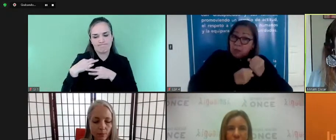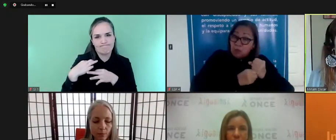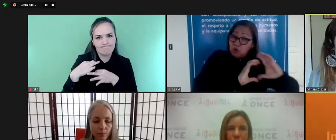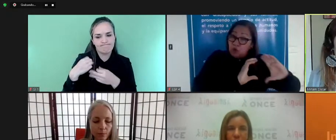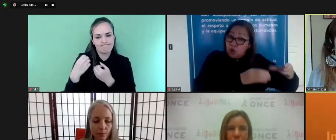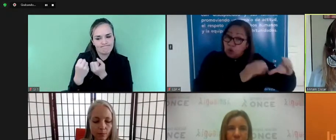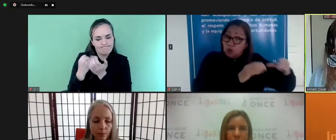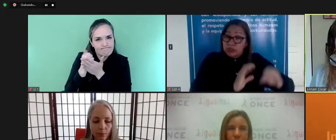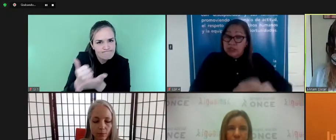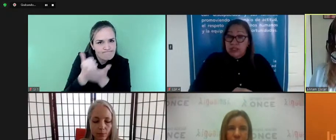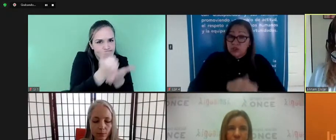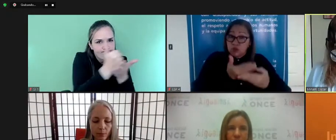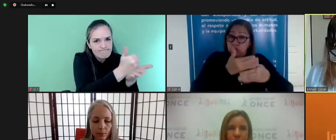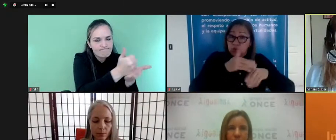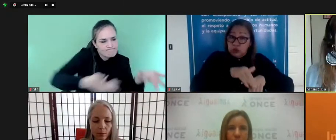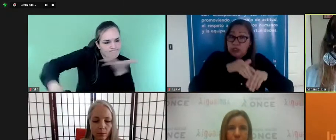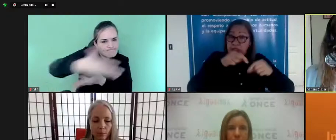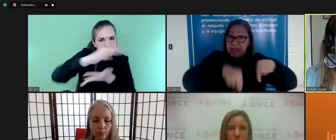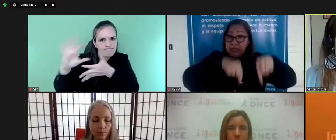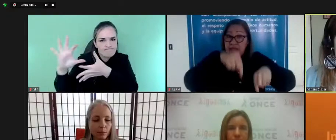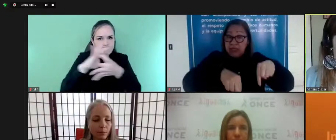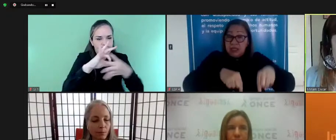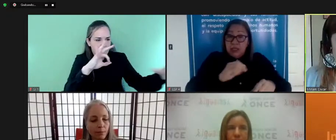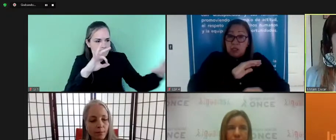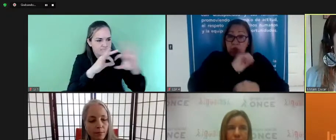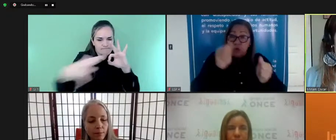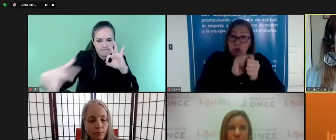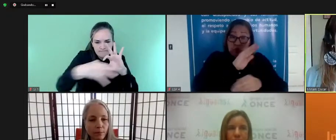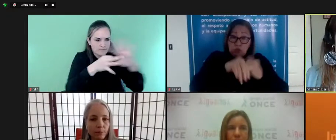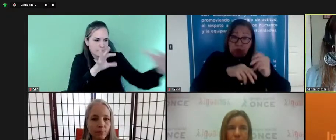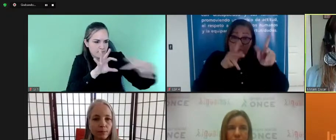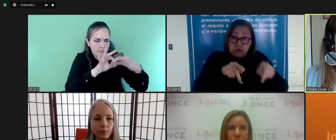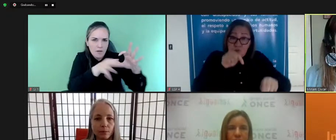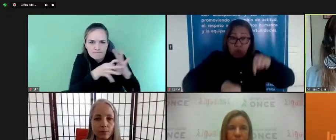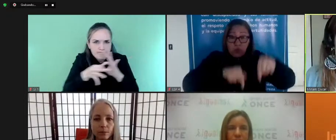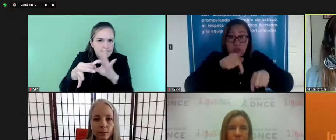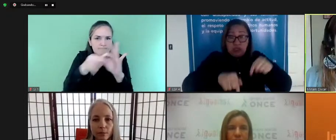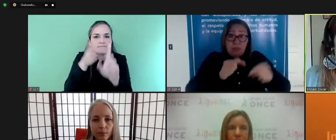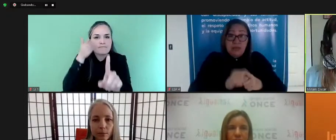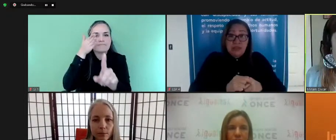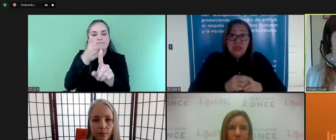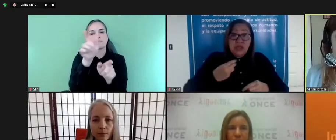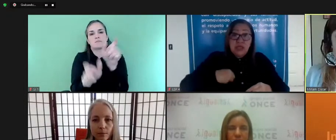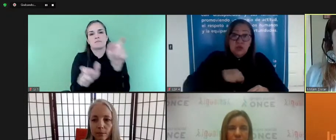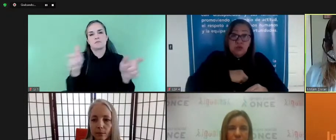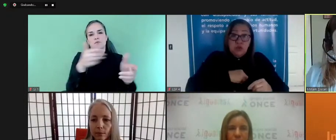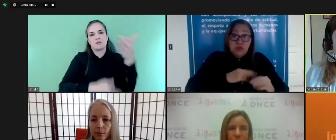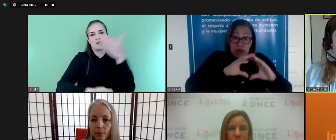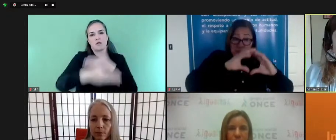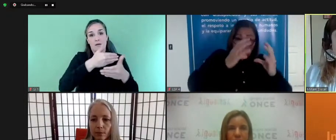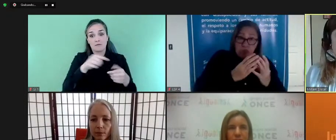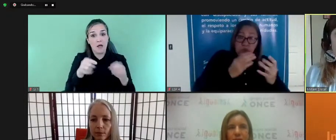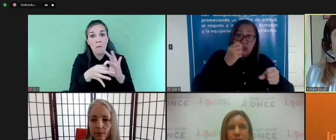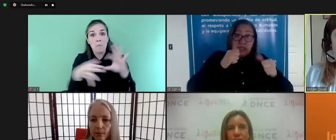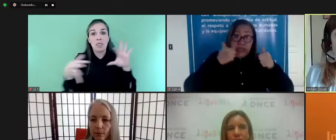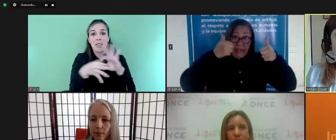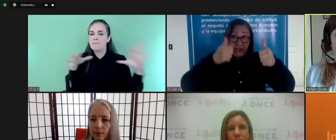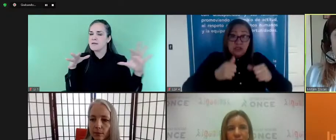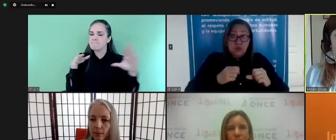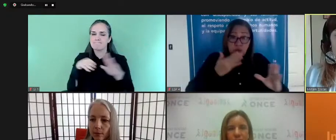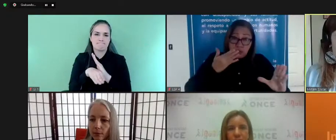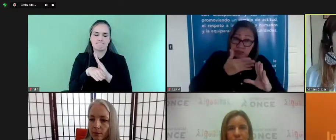promoting collaboration and cooperation in the scope of disabilities with all the stakeholders this would be our